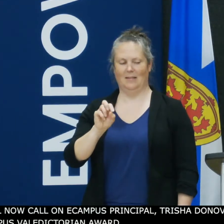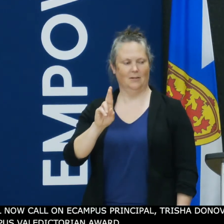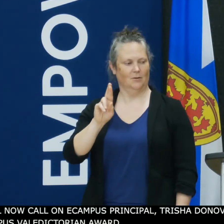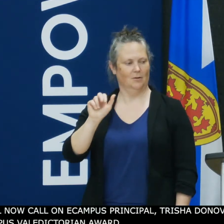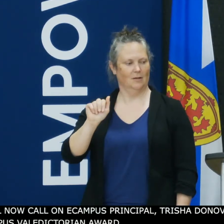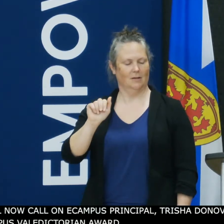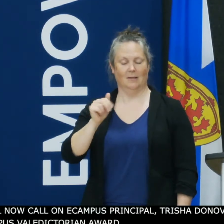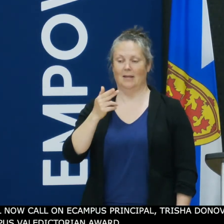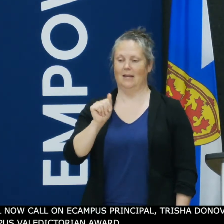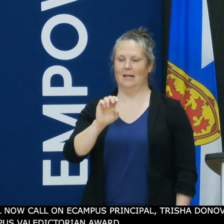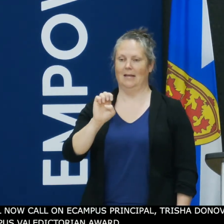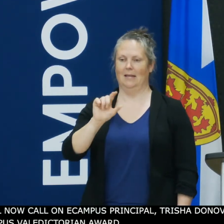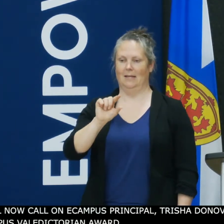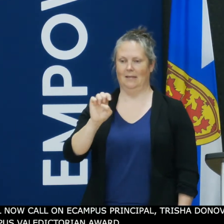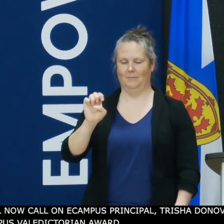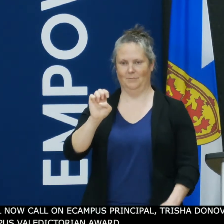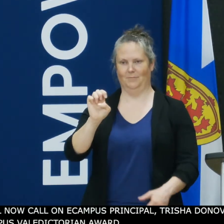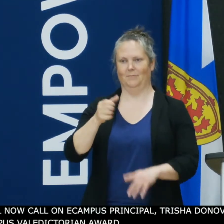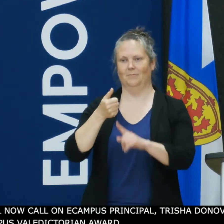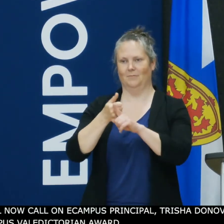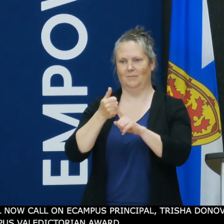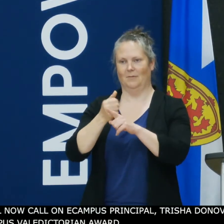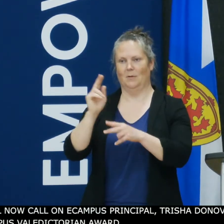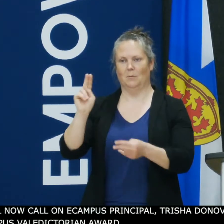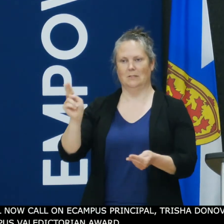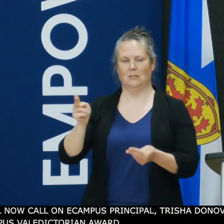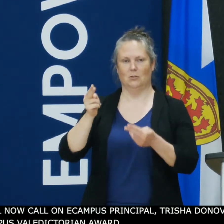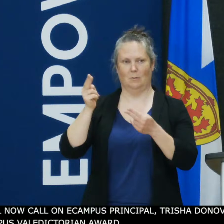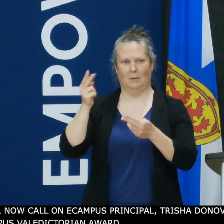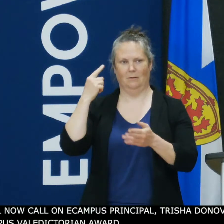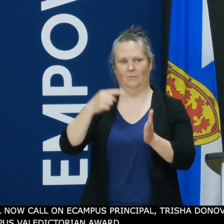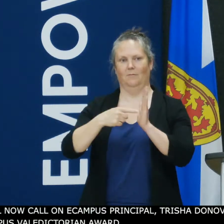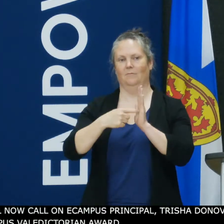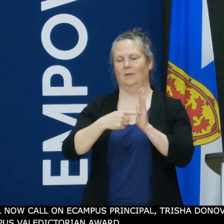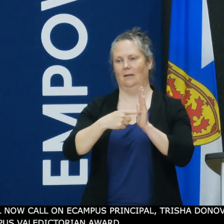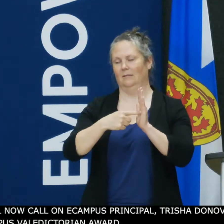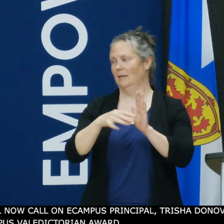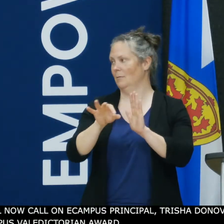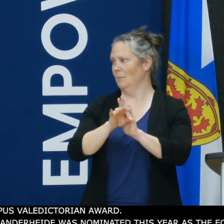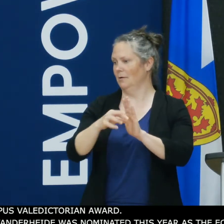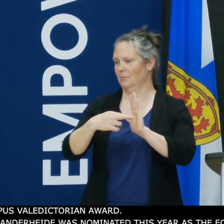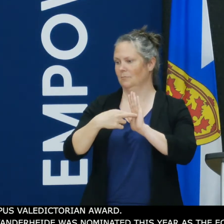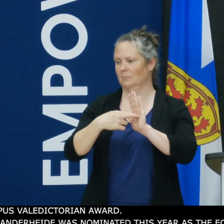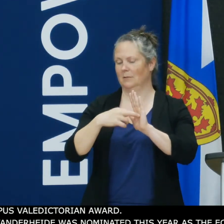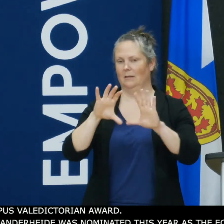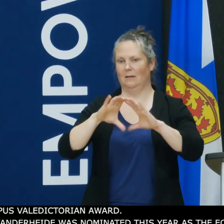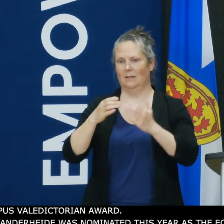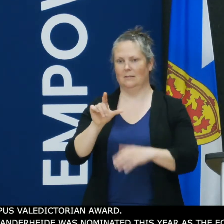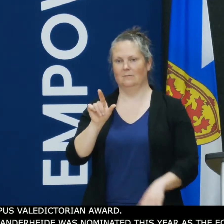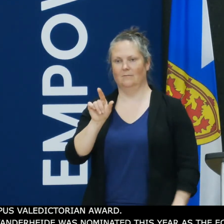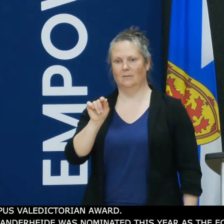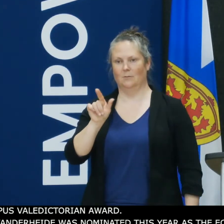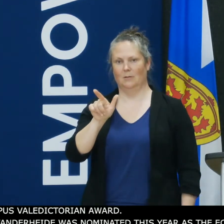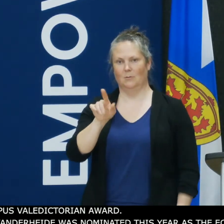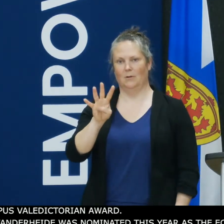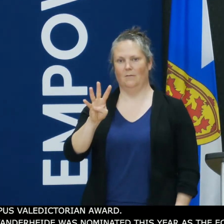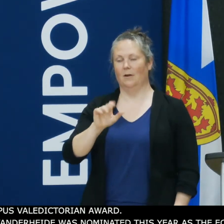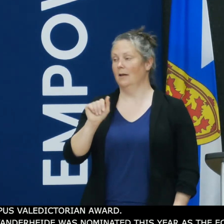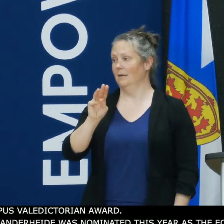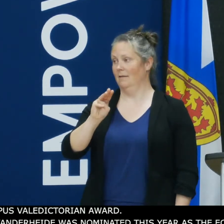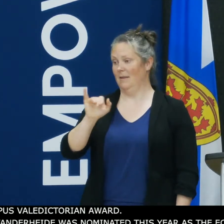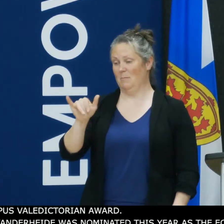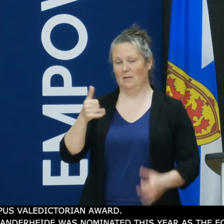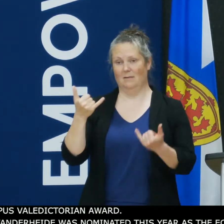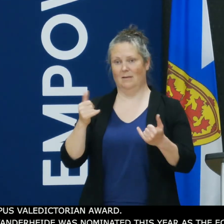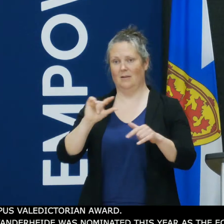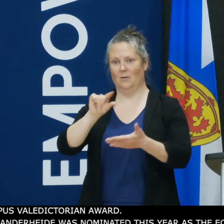eCampus Valedictorian and chosen to represent the 2024 class. Amy is graduating